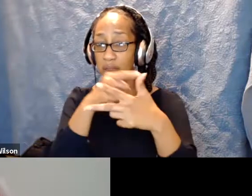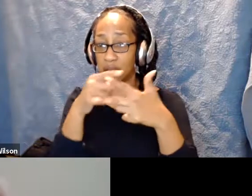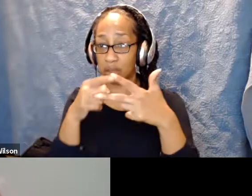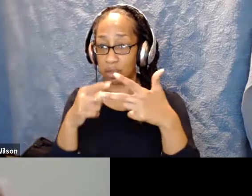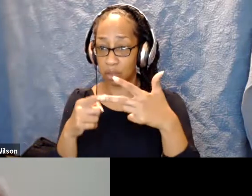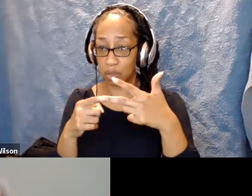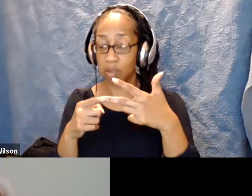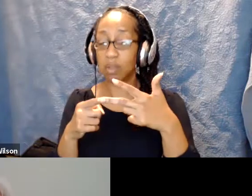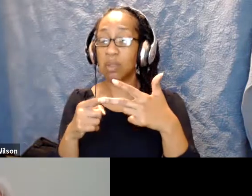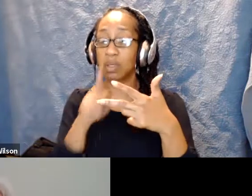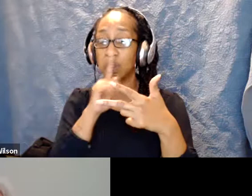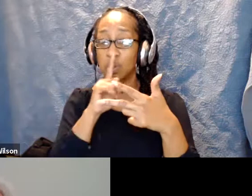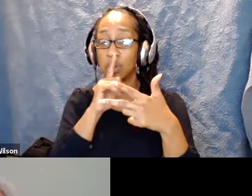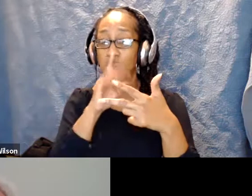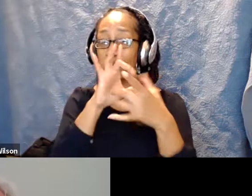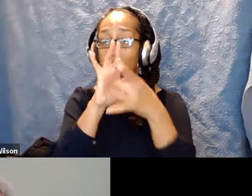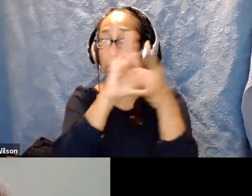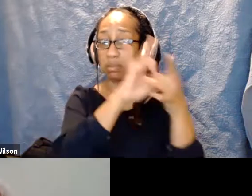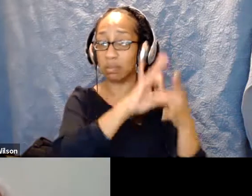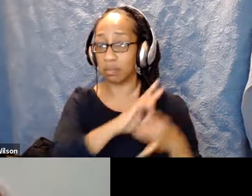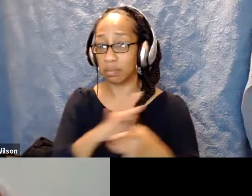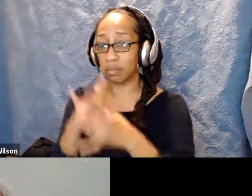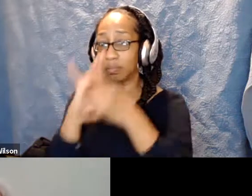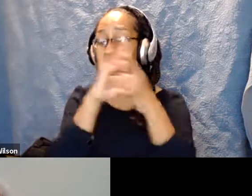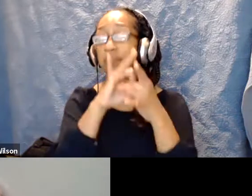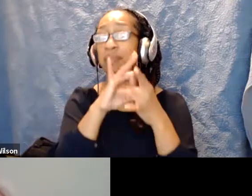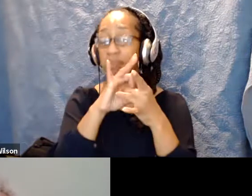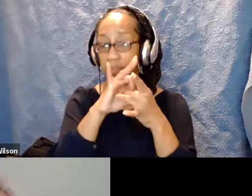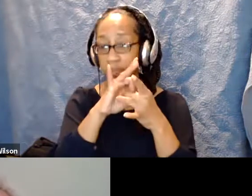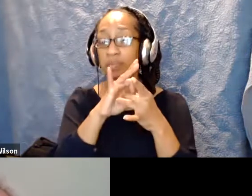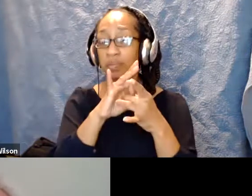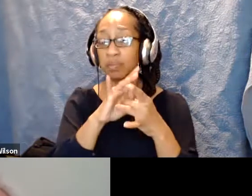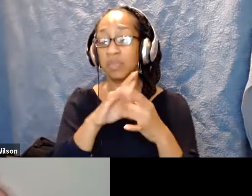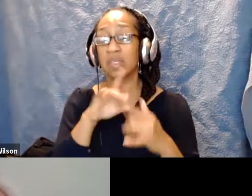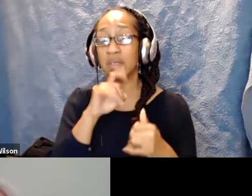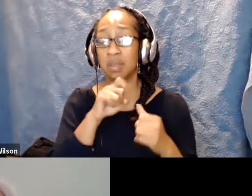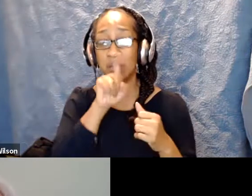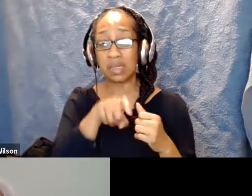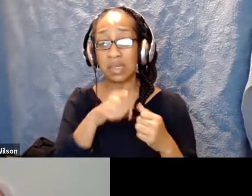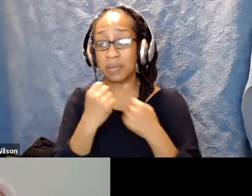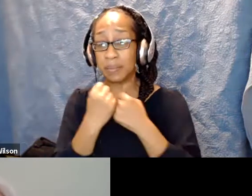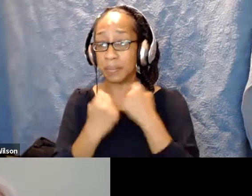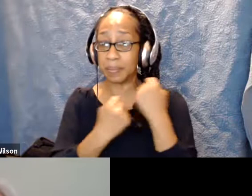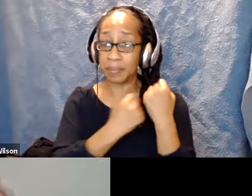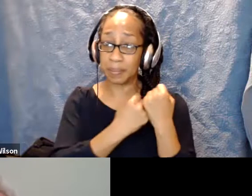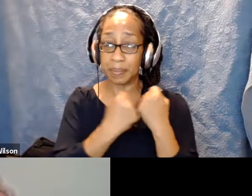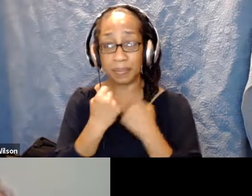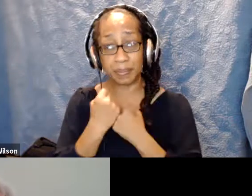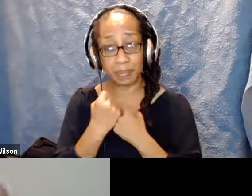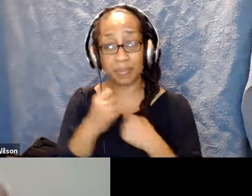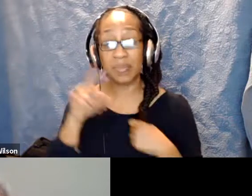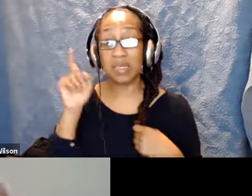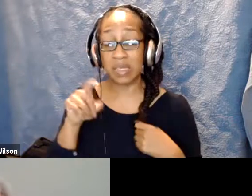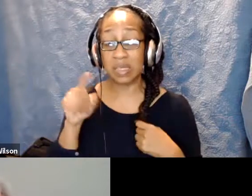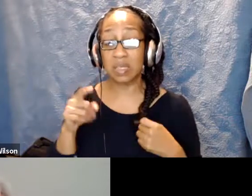entities are so tightly connected in this effort that they need one another, and we need each other in order to accomplish